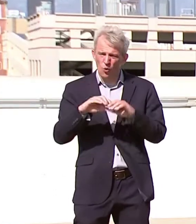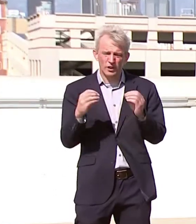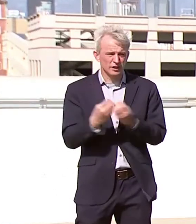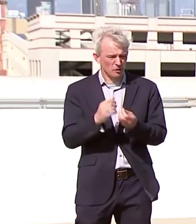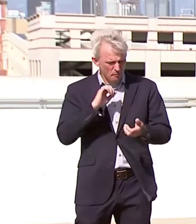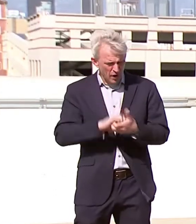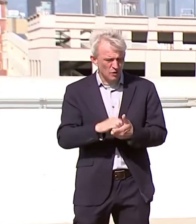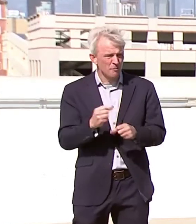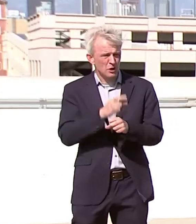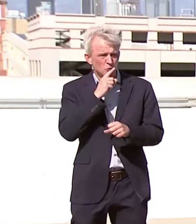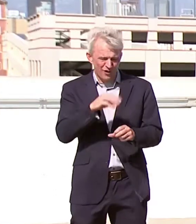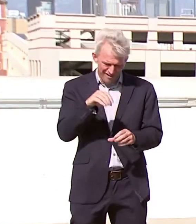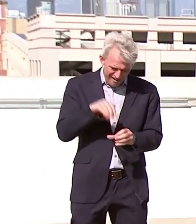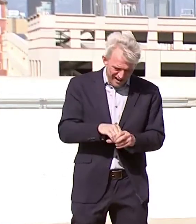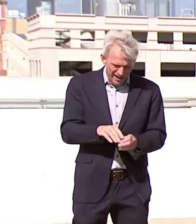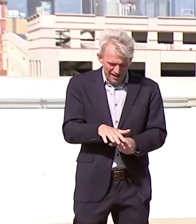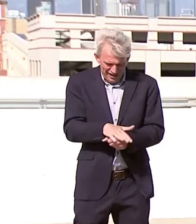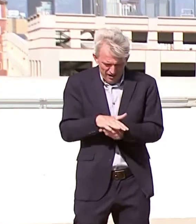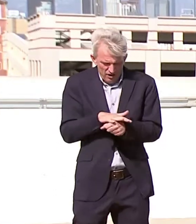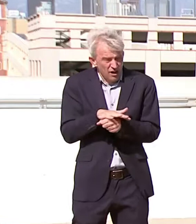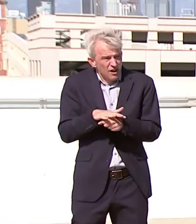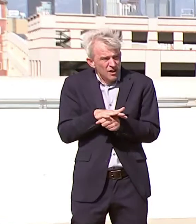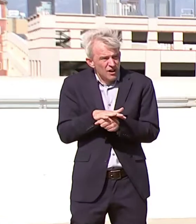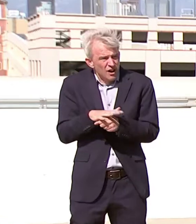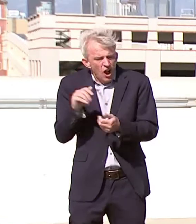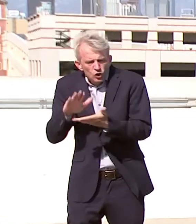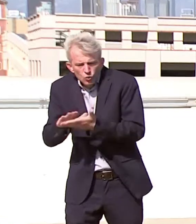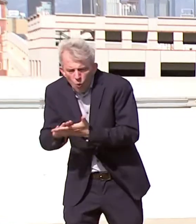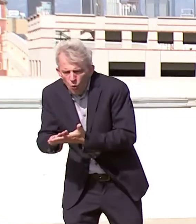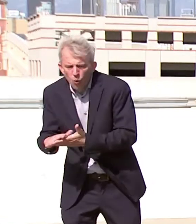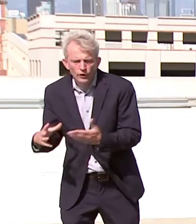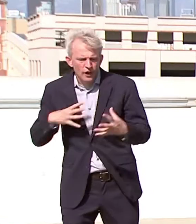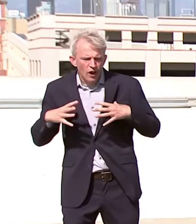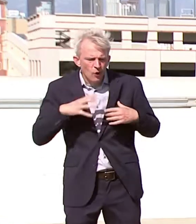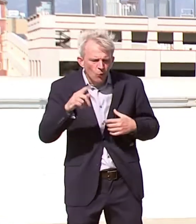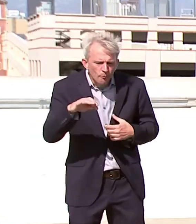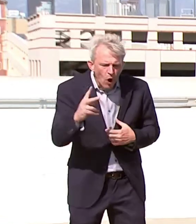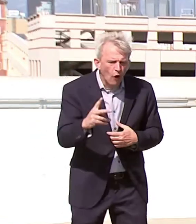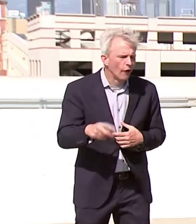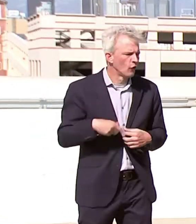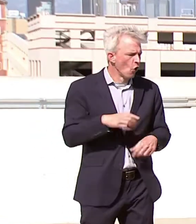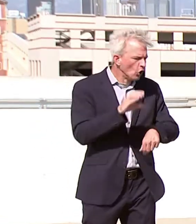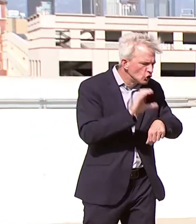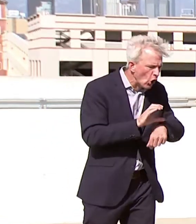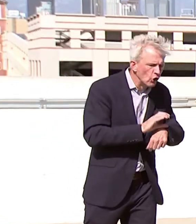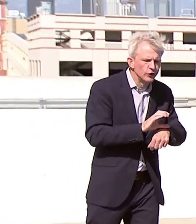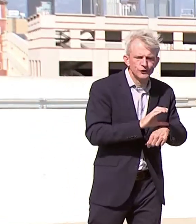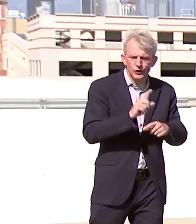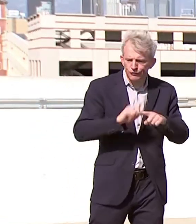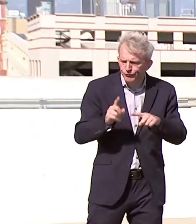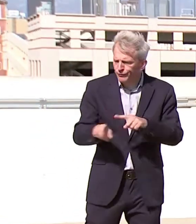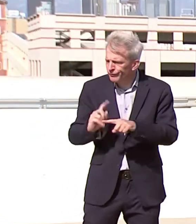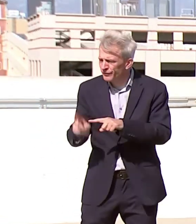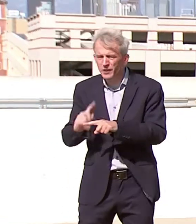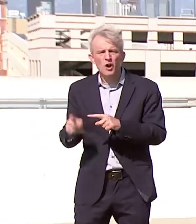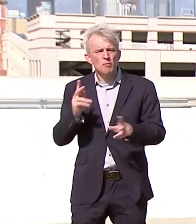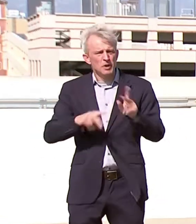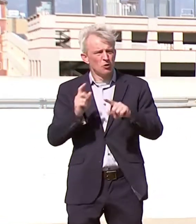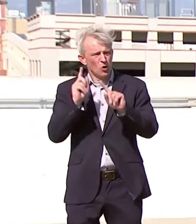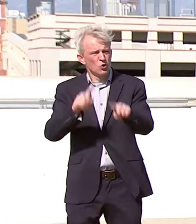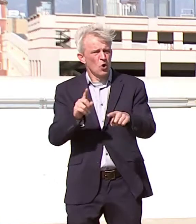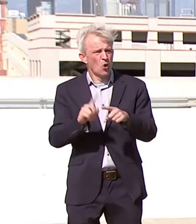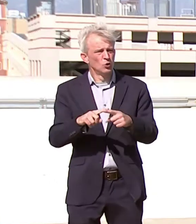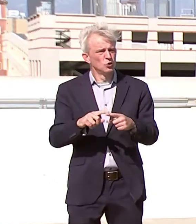neighborhoods, at school sites, at the Hollywood Park, at churches, people can come to trusted partners in their